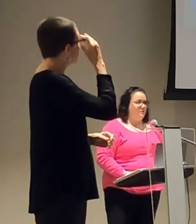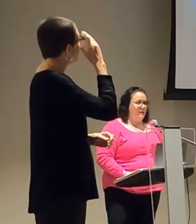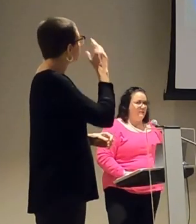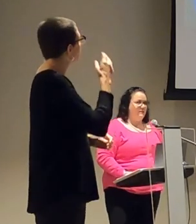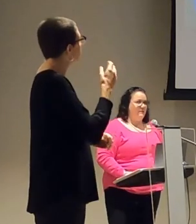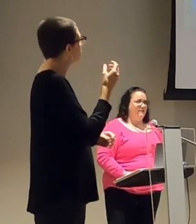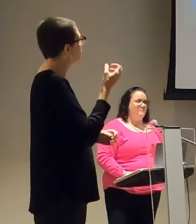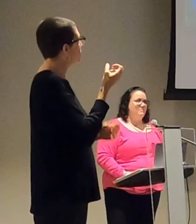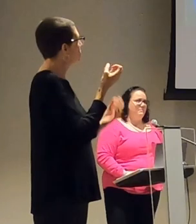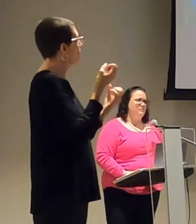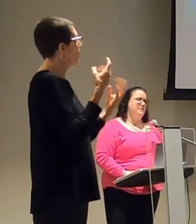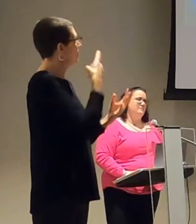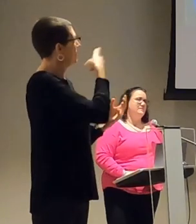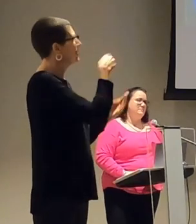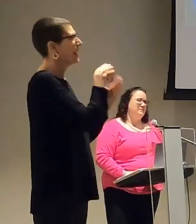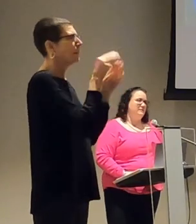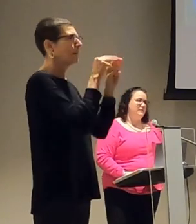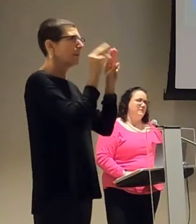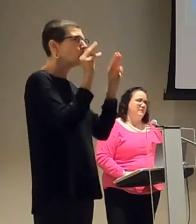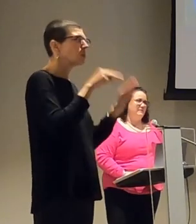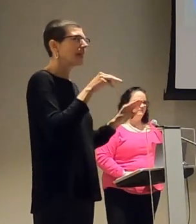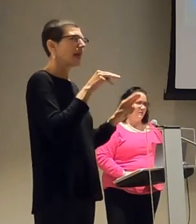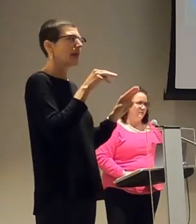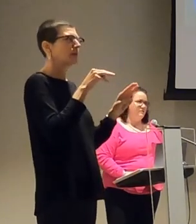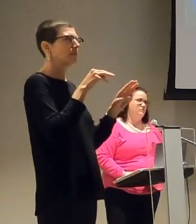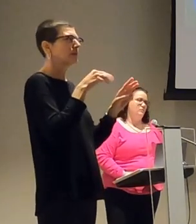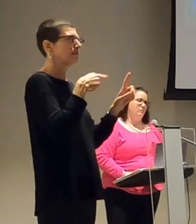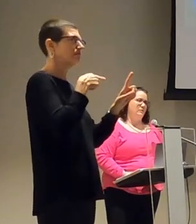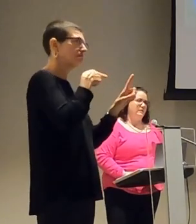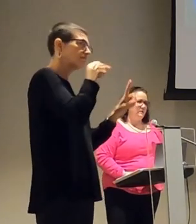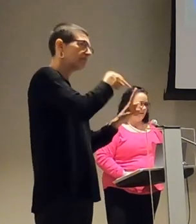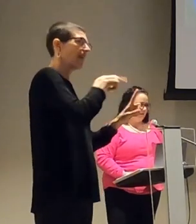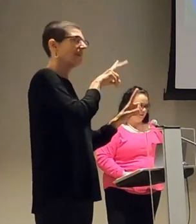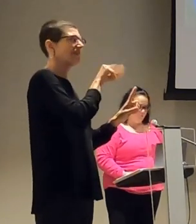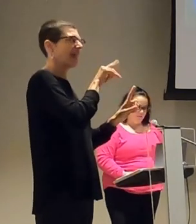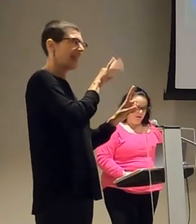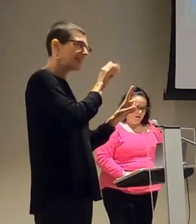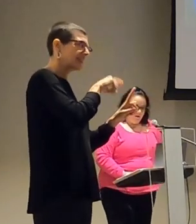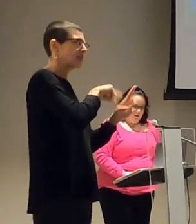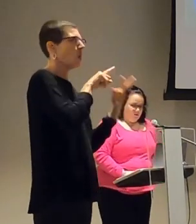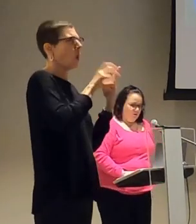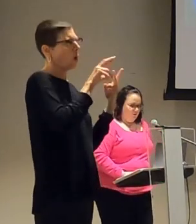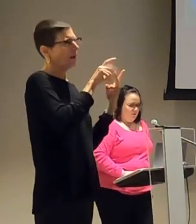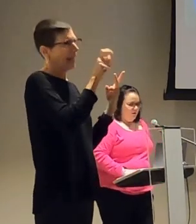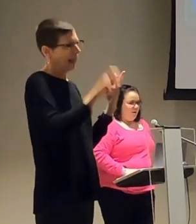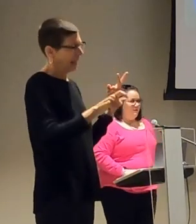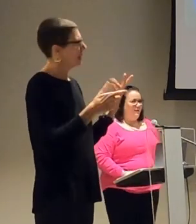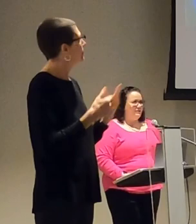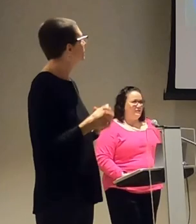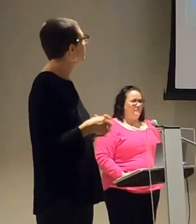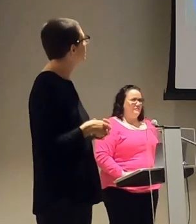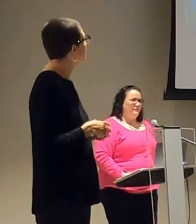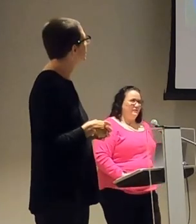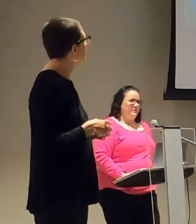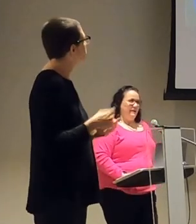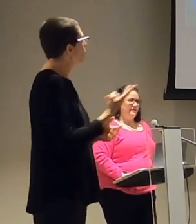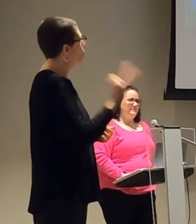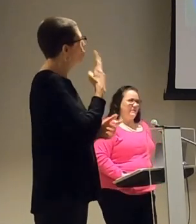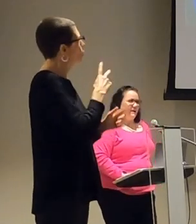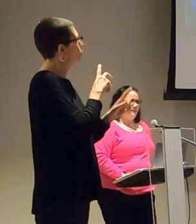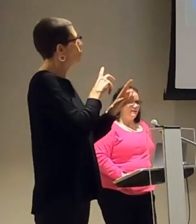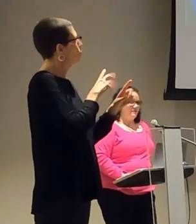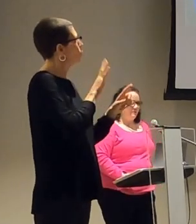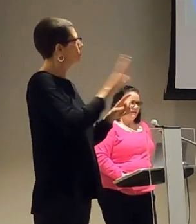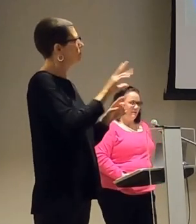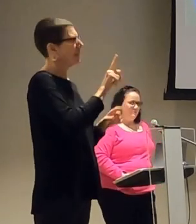Many of these are located in museums, specifically in Venice or in Italy. So here are two different